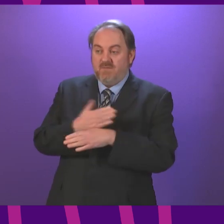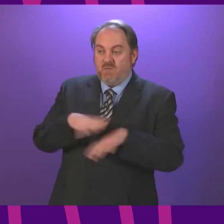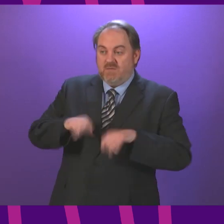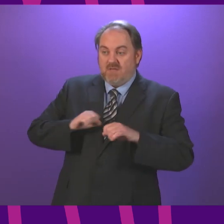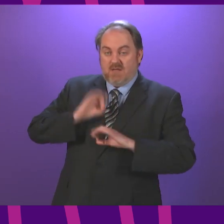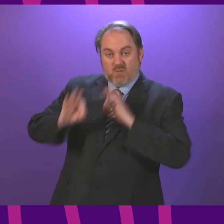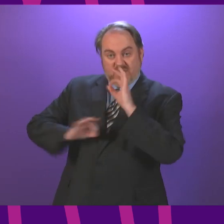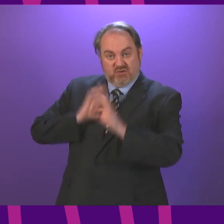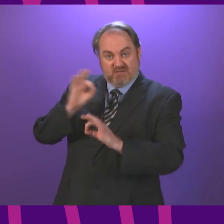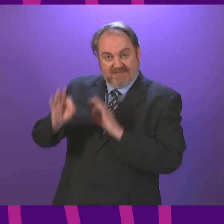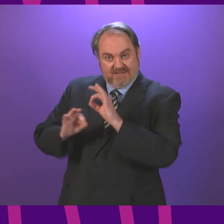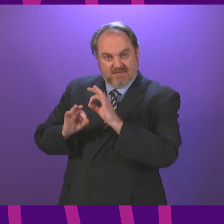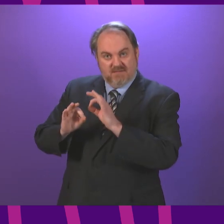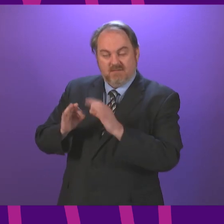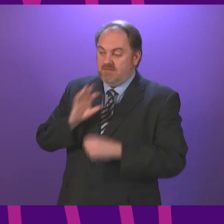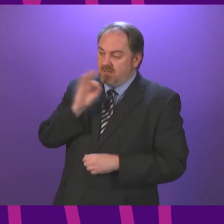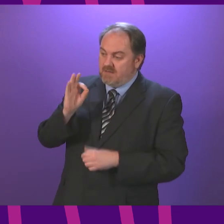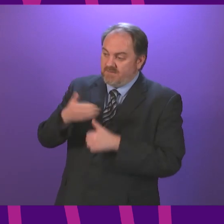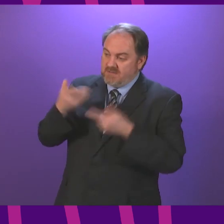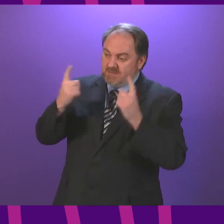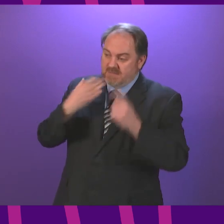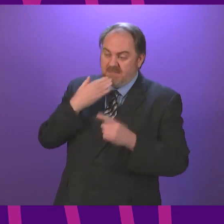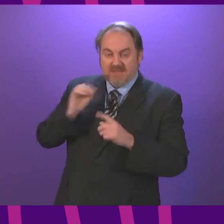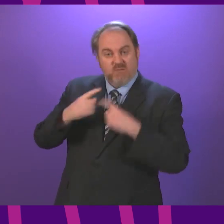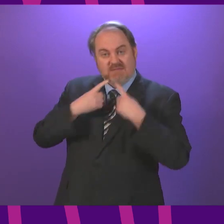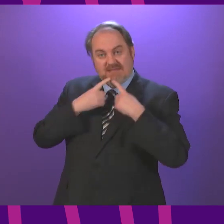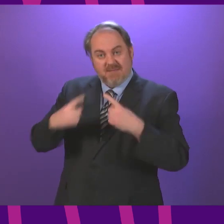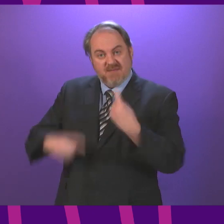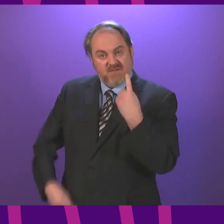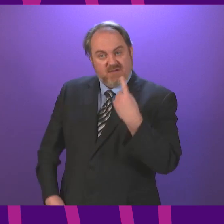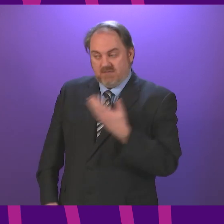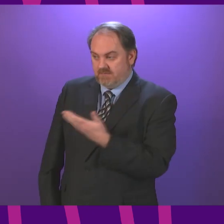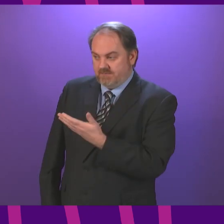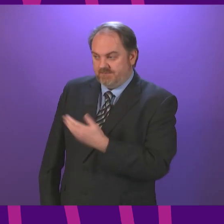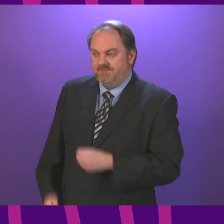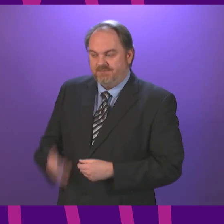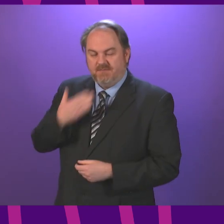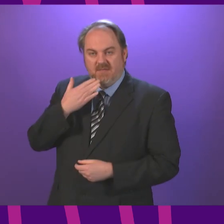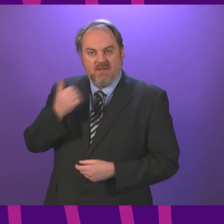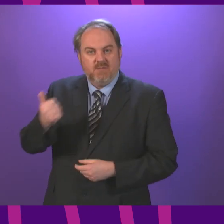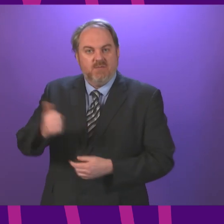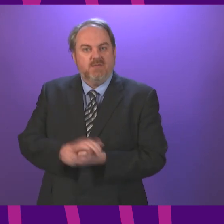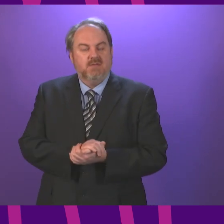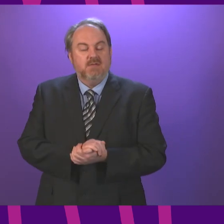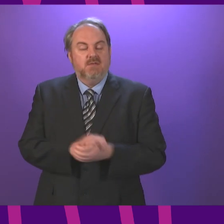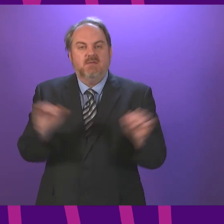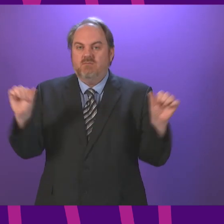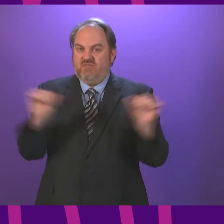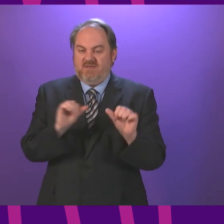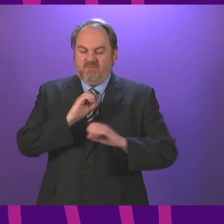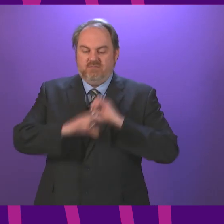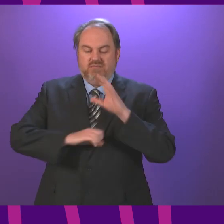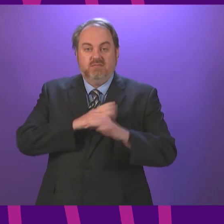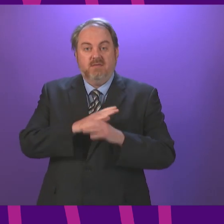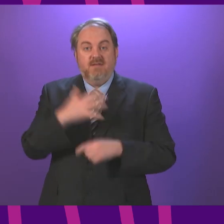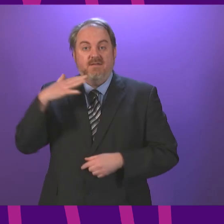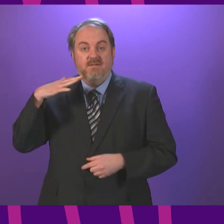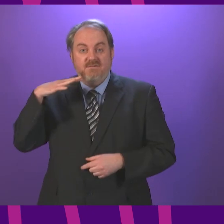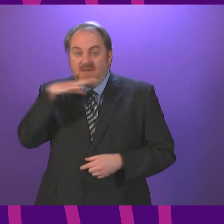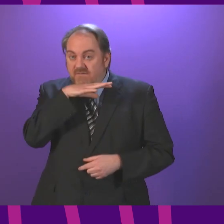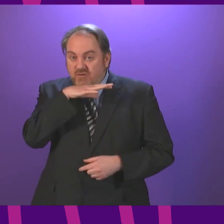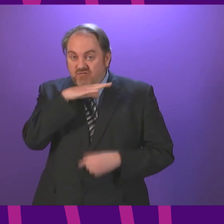Minister to update the Parliament on the situation with COVID? Thank you. I will give a very quick update on today's statistics. 500